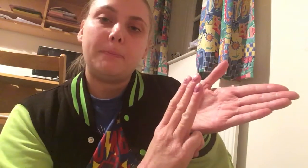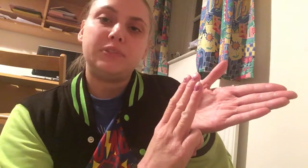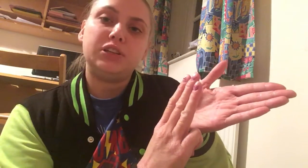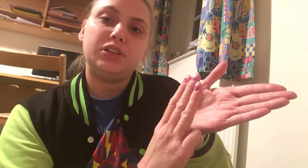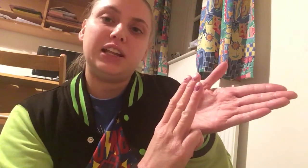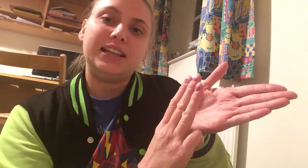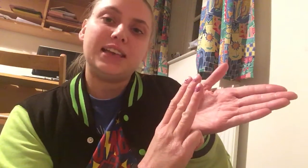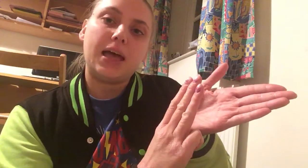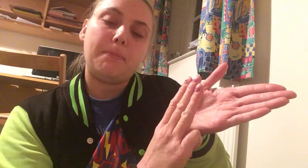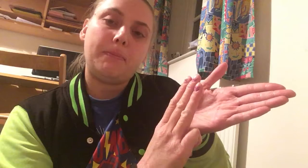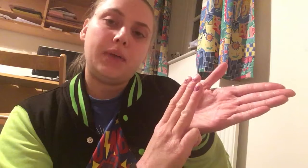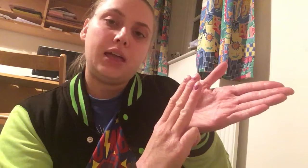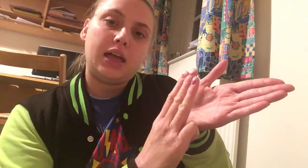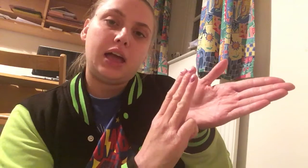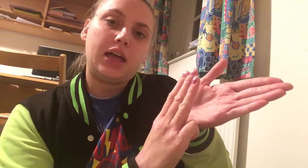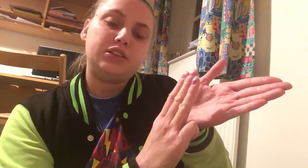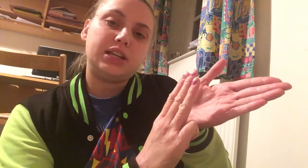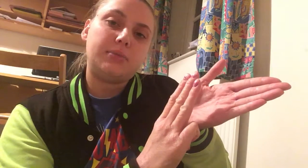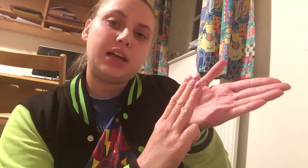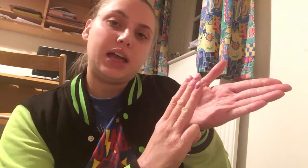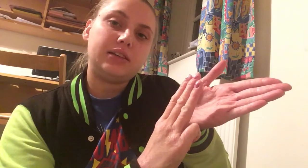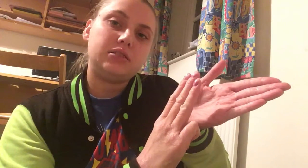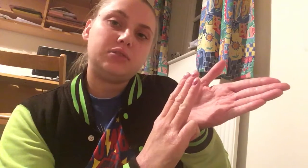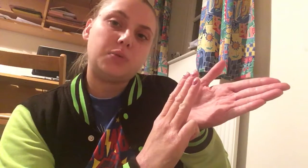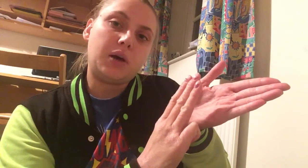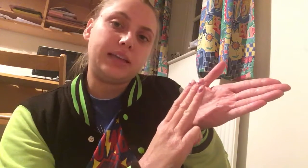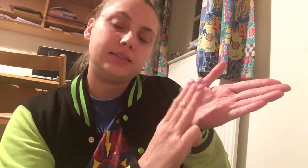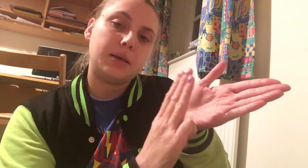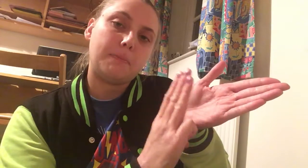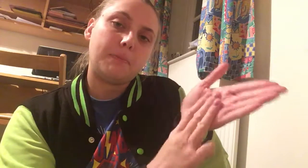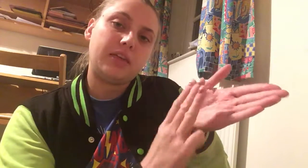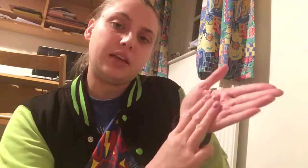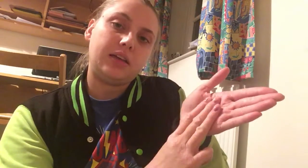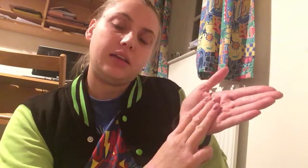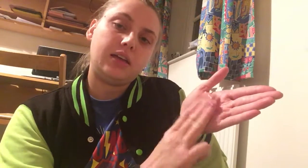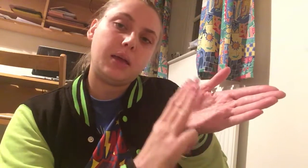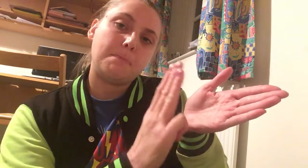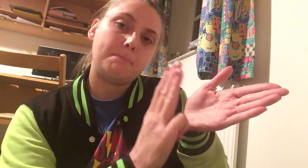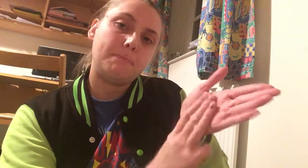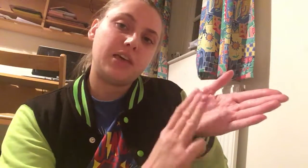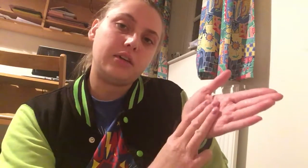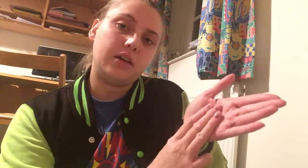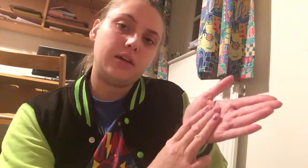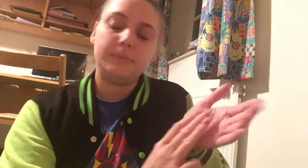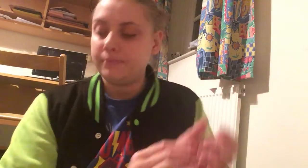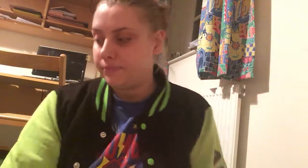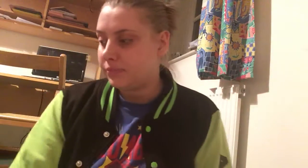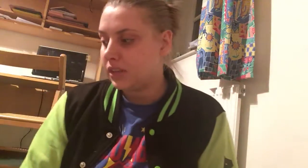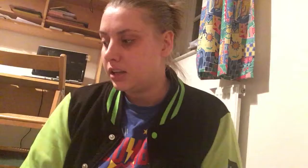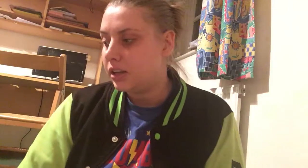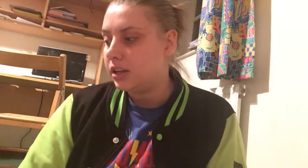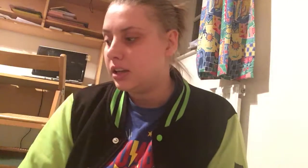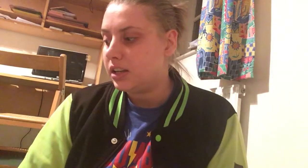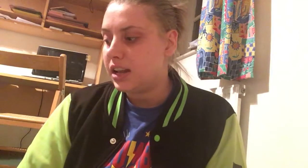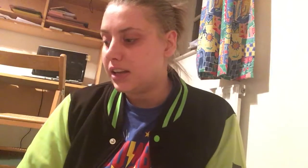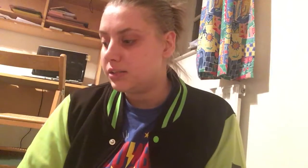So you do the letter M and you tap your hand twice. Mother. Next